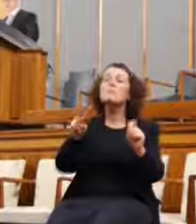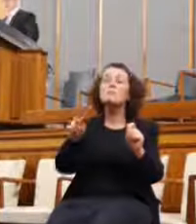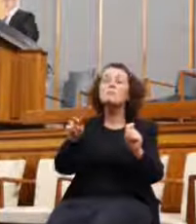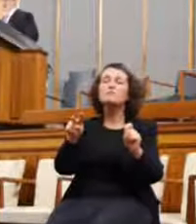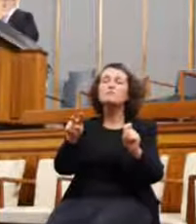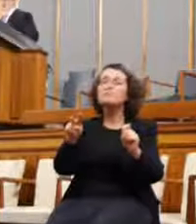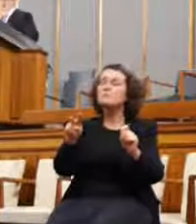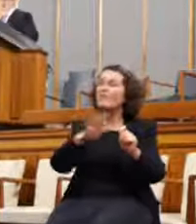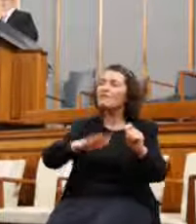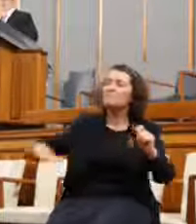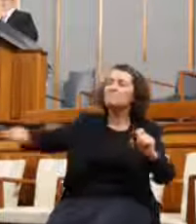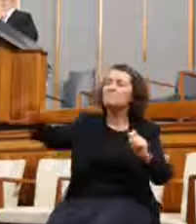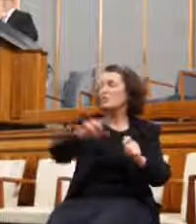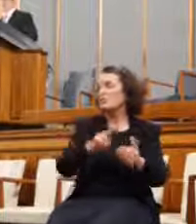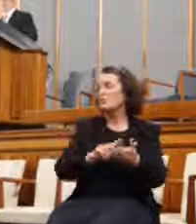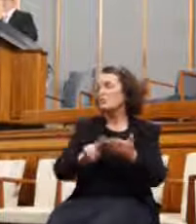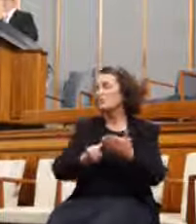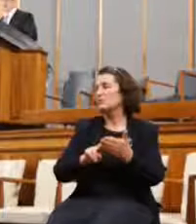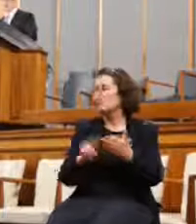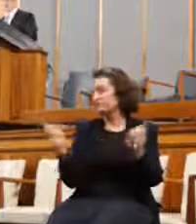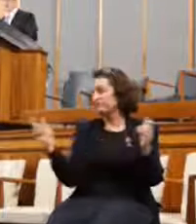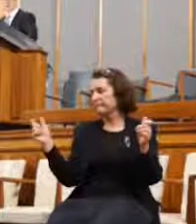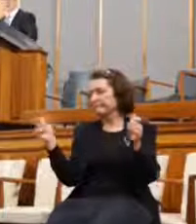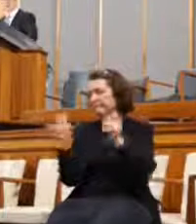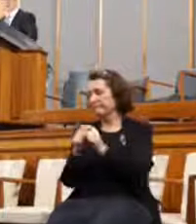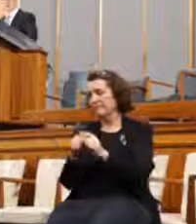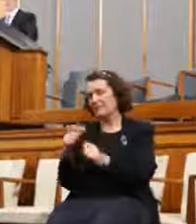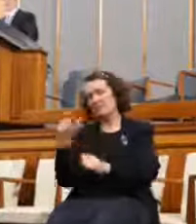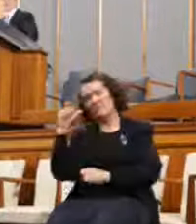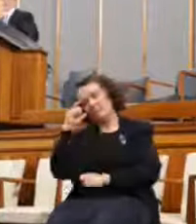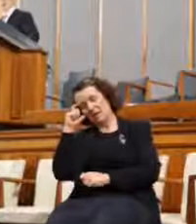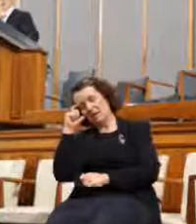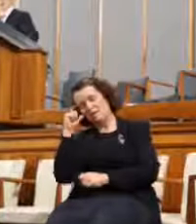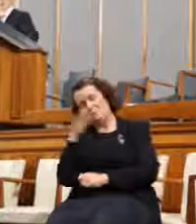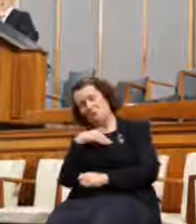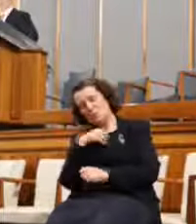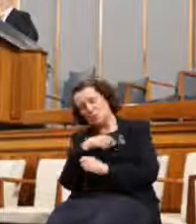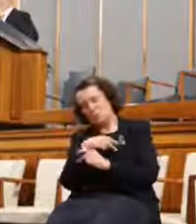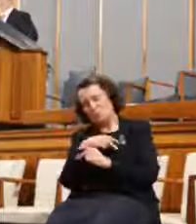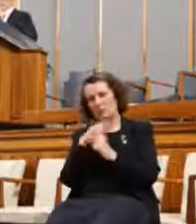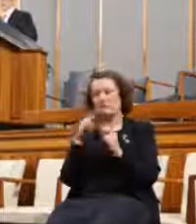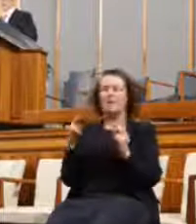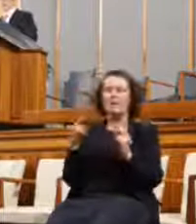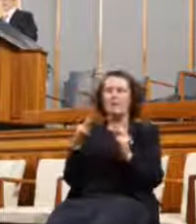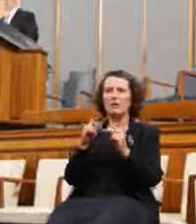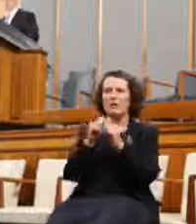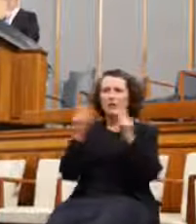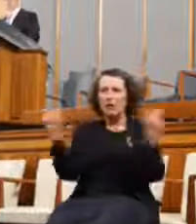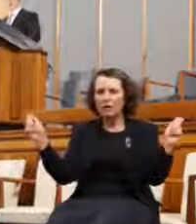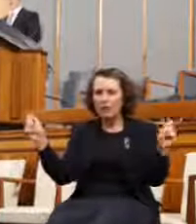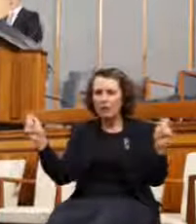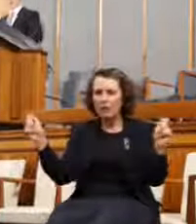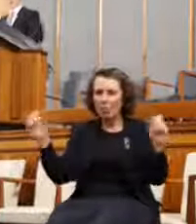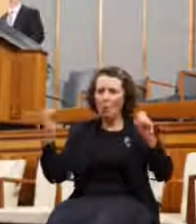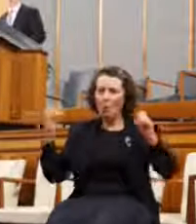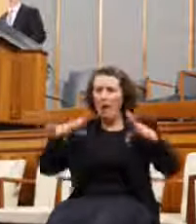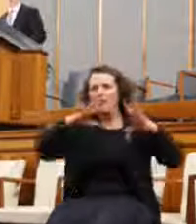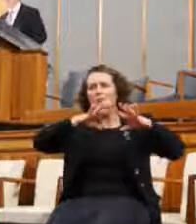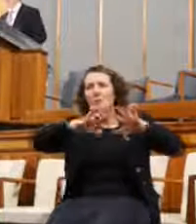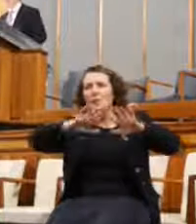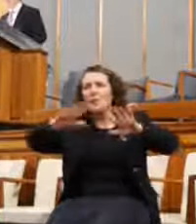A couple of hours heavy snow and you get up in the morning and look out with astonishment. Everything is